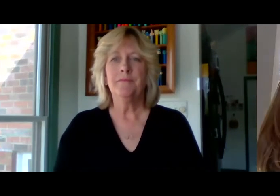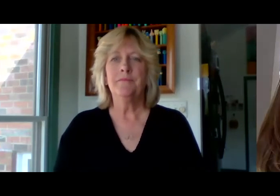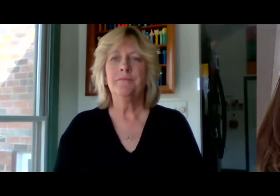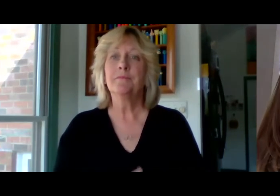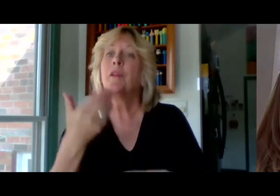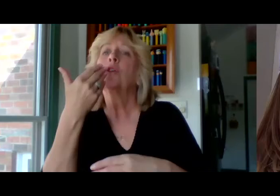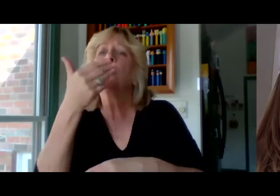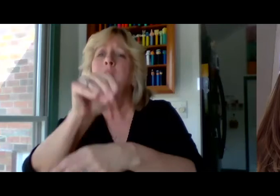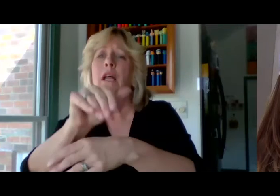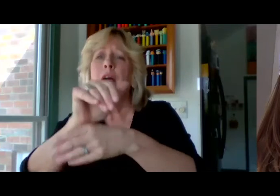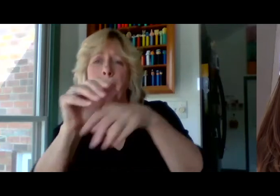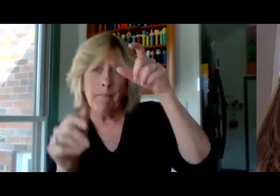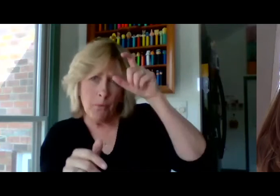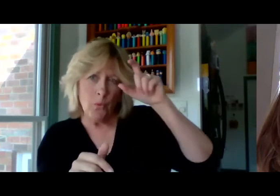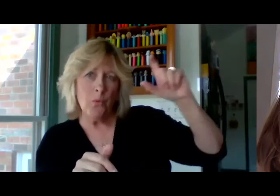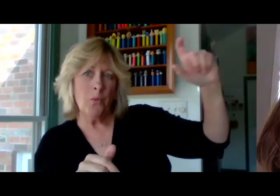Good night, moon.